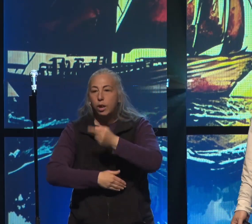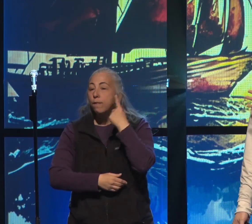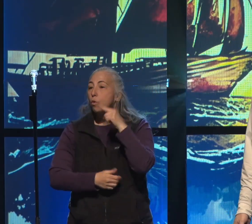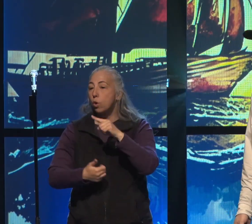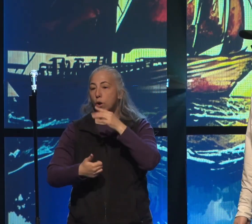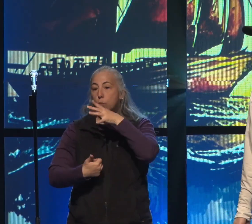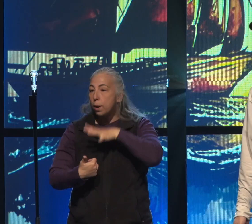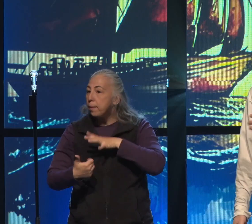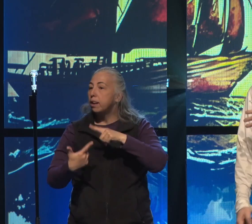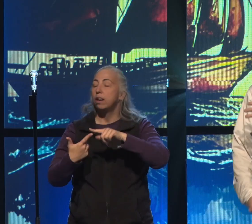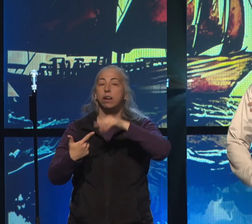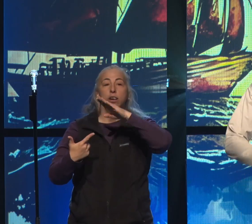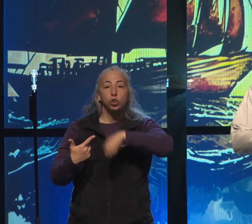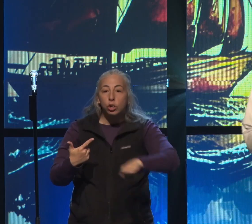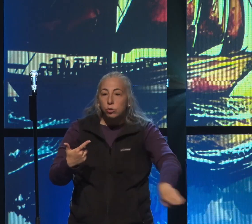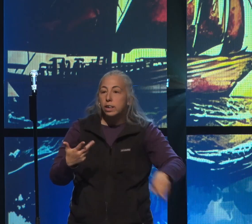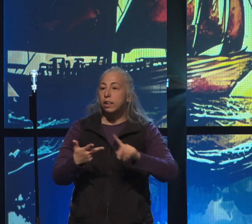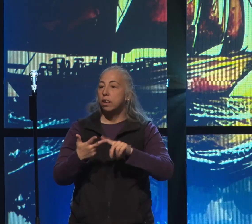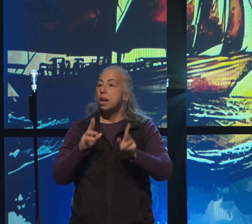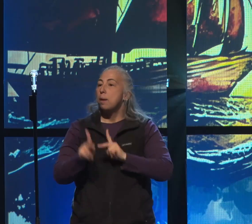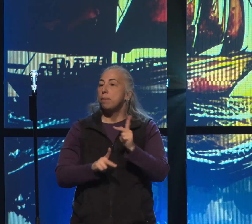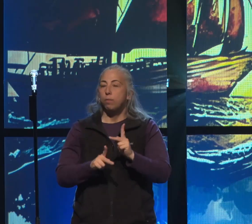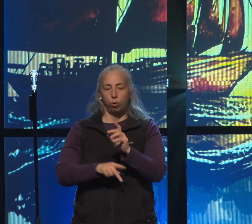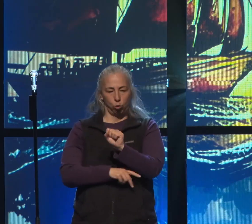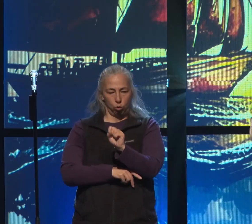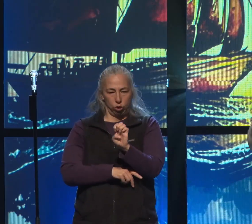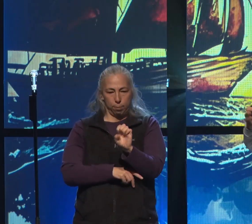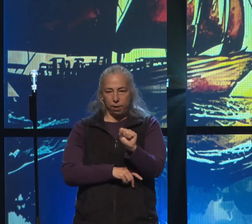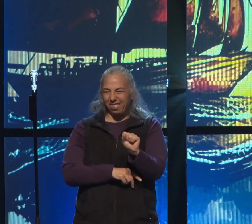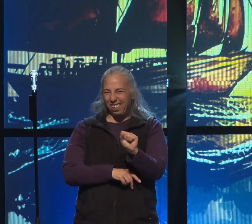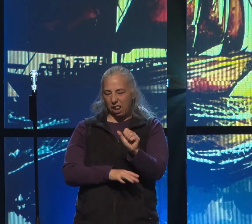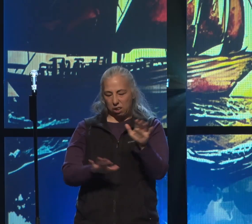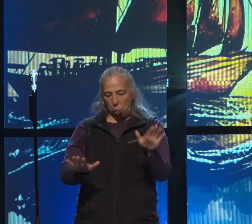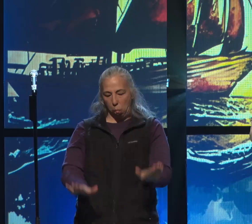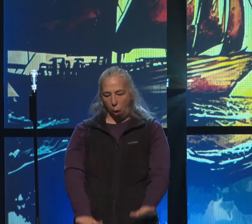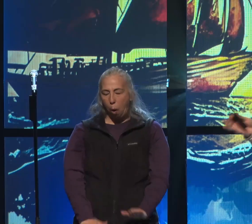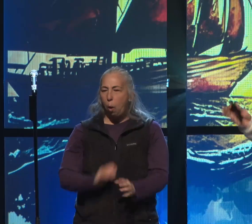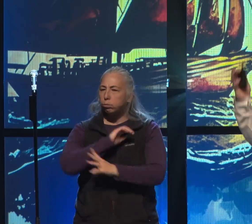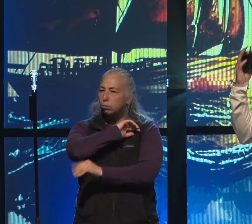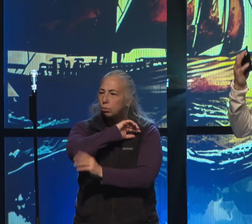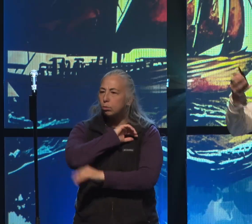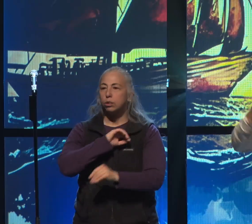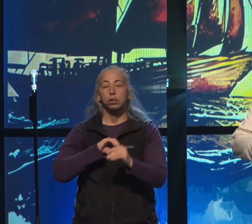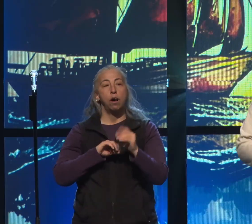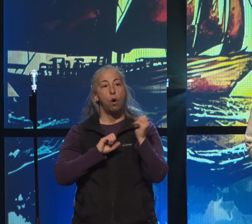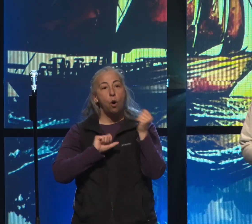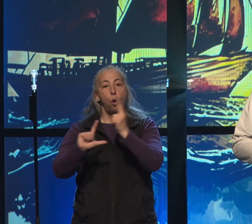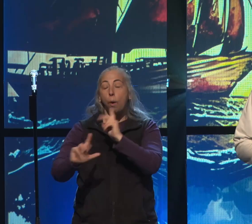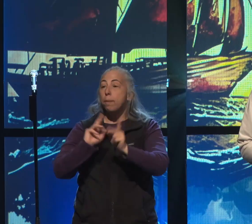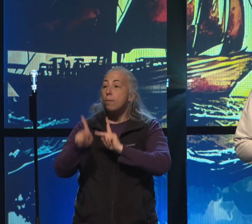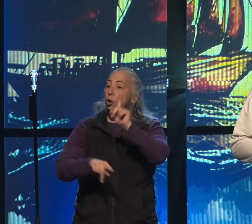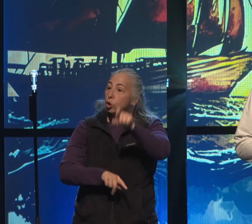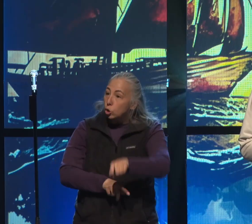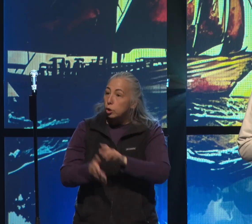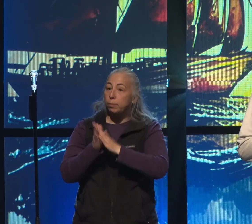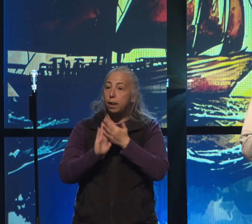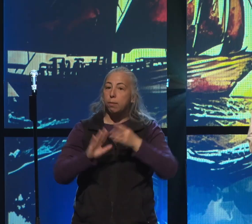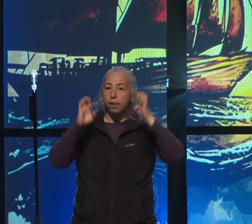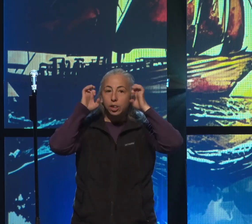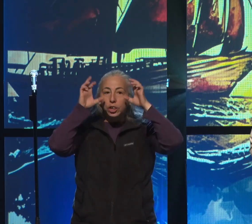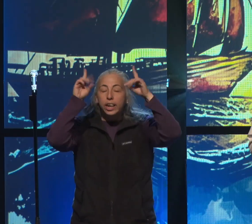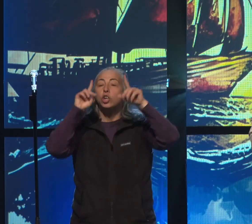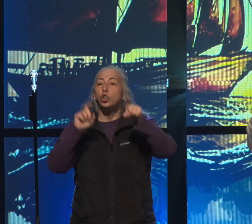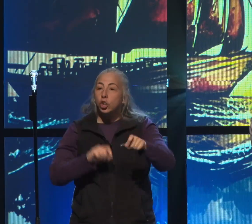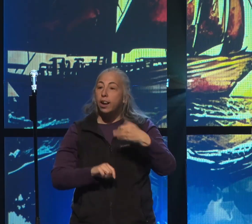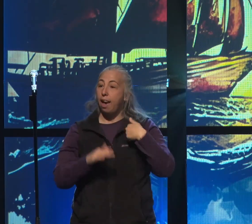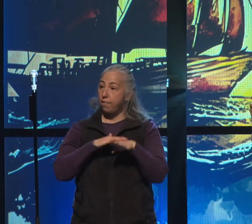for children, for people of lower socioeconomic status. It didn't matter. She felt like everyone should have access to education, and so she was